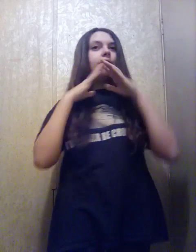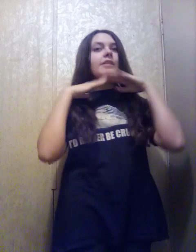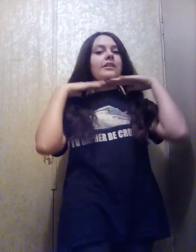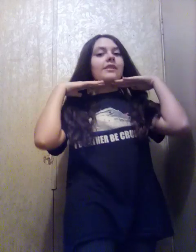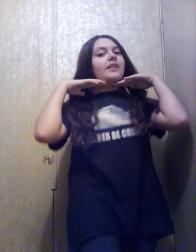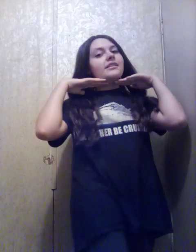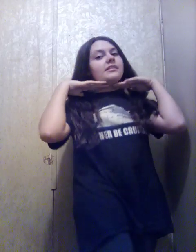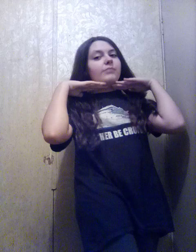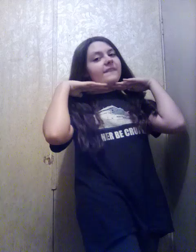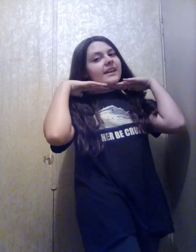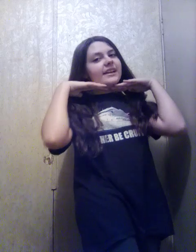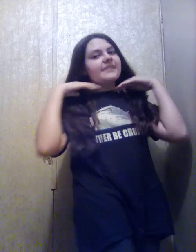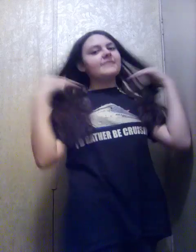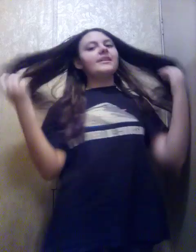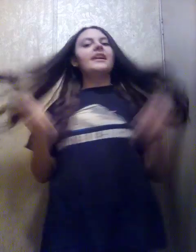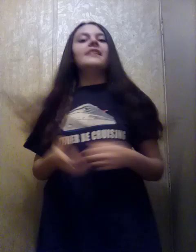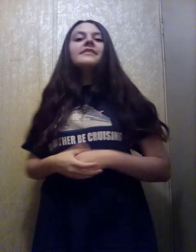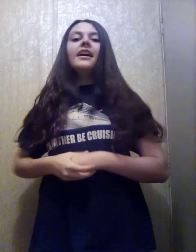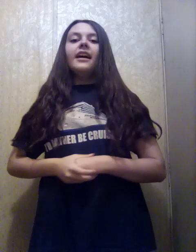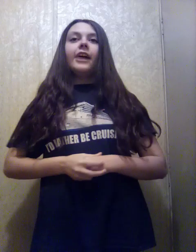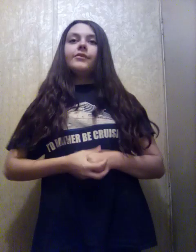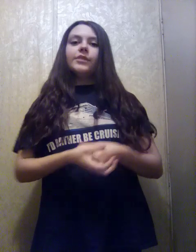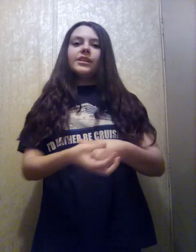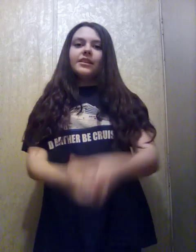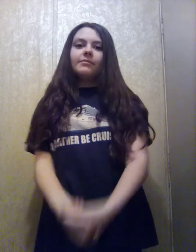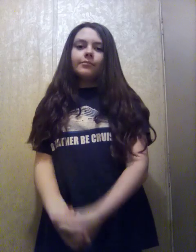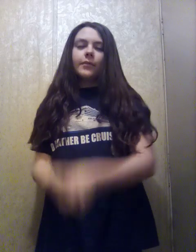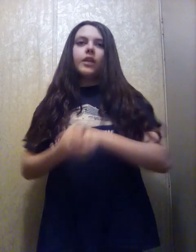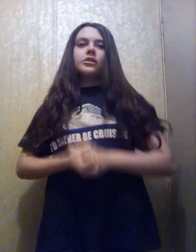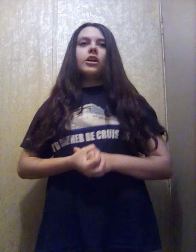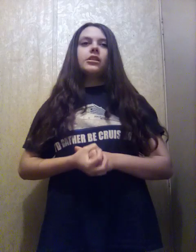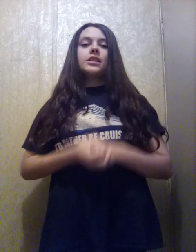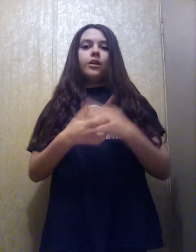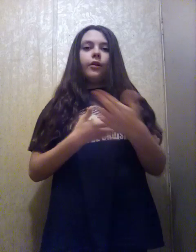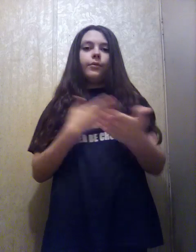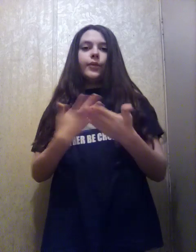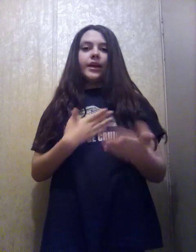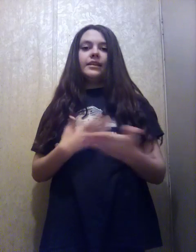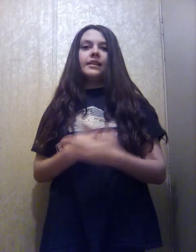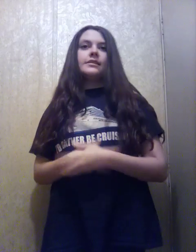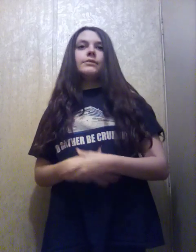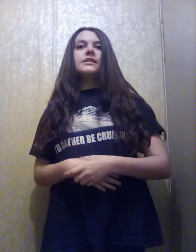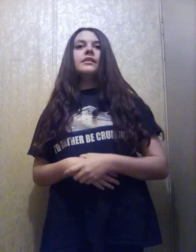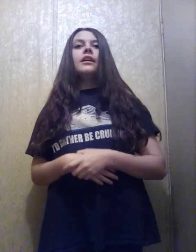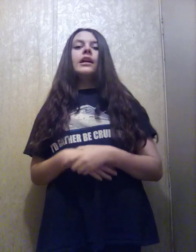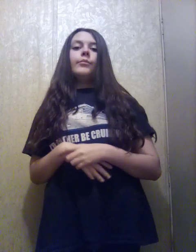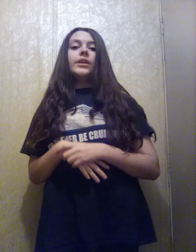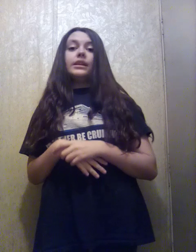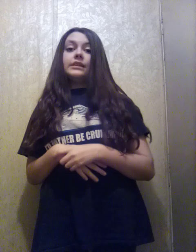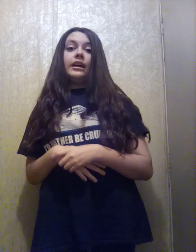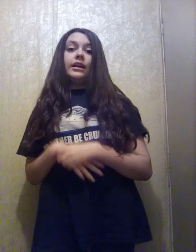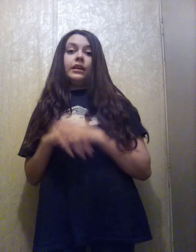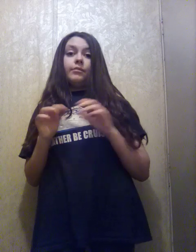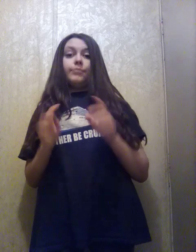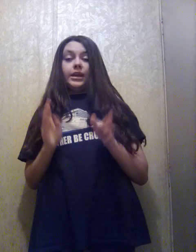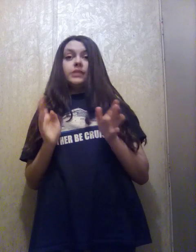you know, see my face, because I haven't really talked to y'all like this recently because I am banned